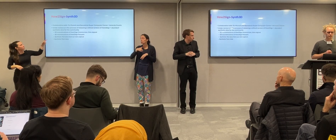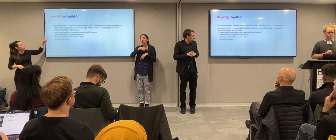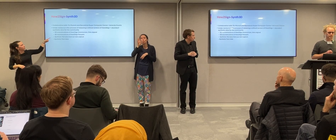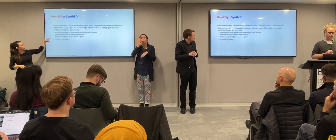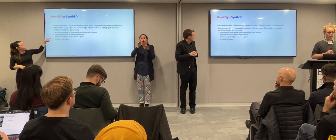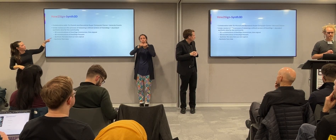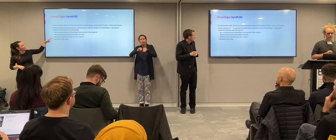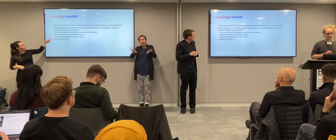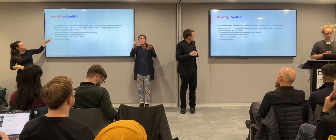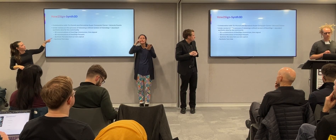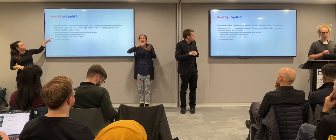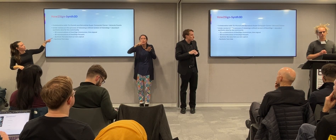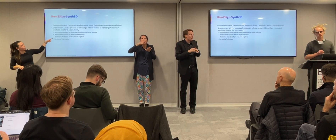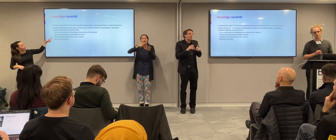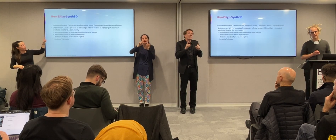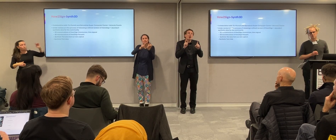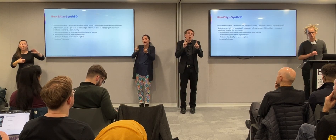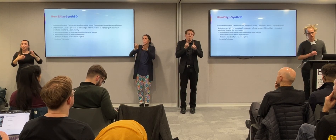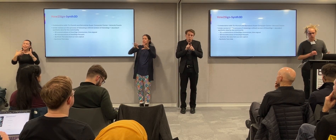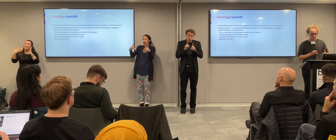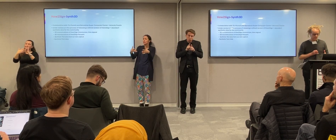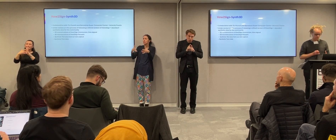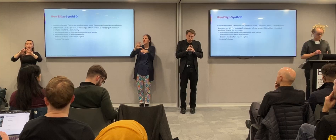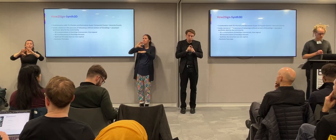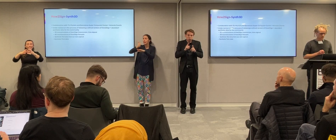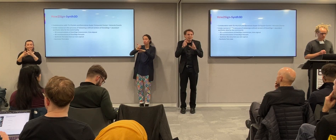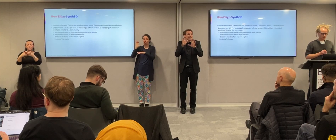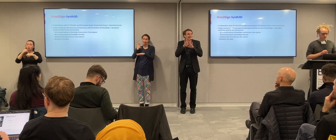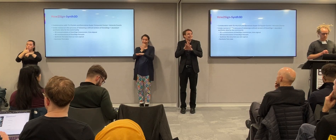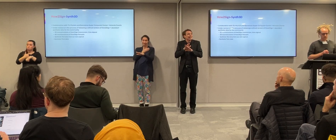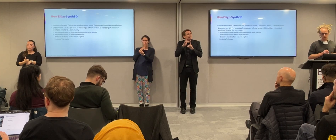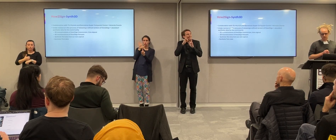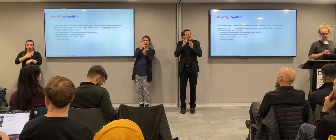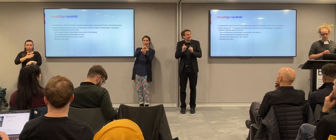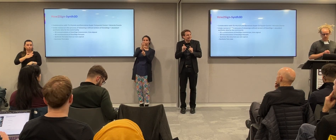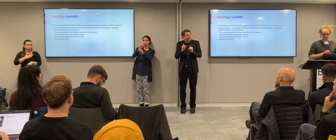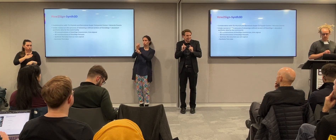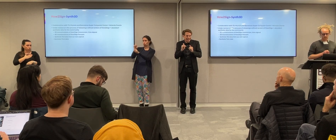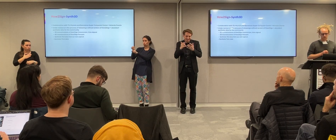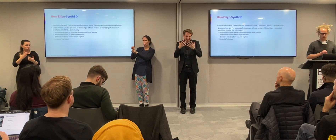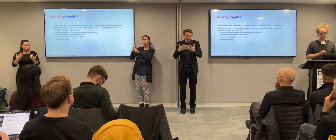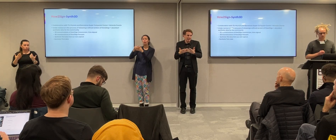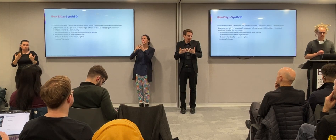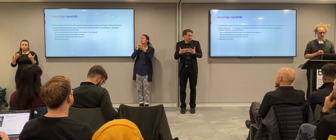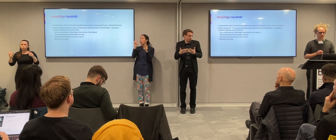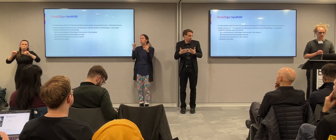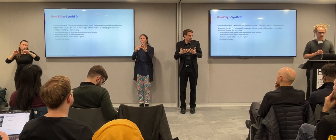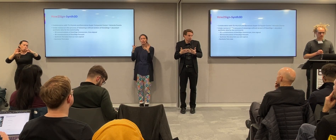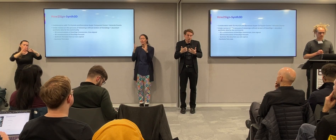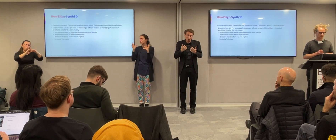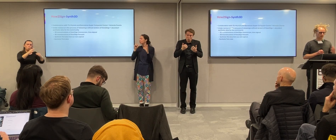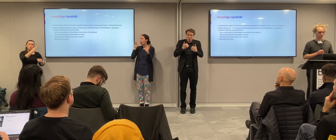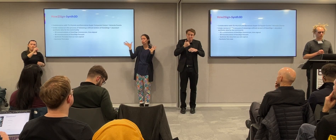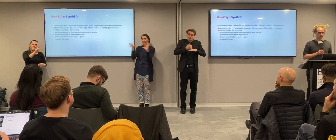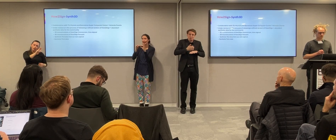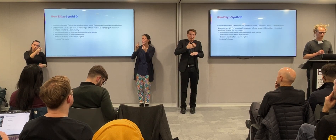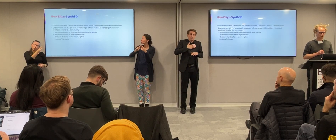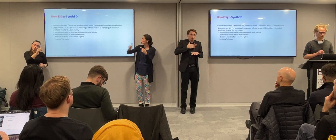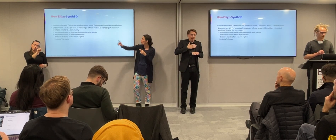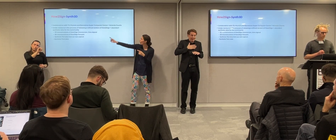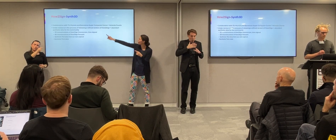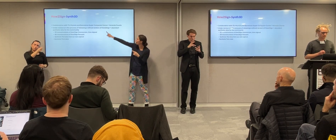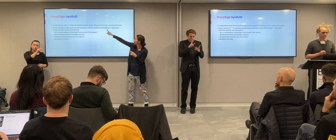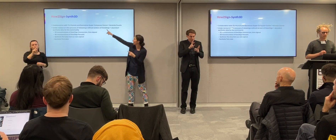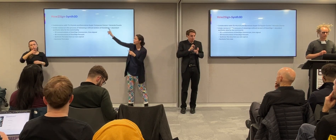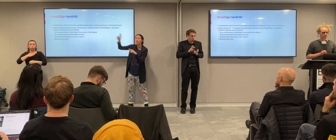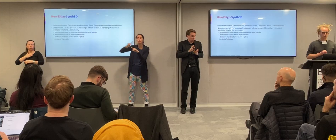a synthetic test set that is based on our own capture. So it's totally unrelated to How to Sign, but allows us